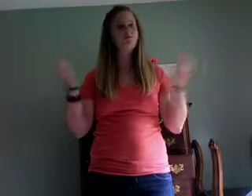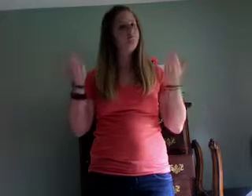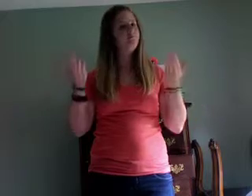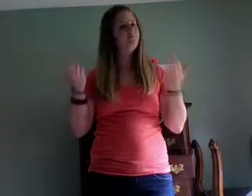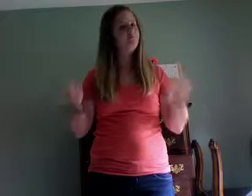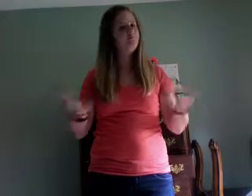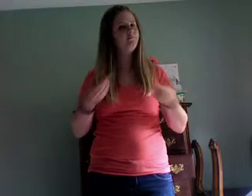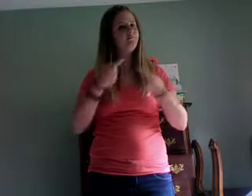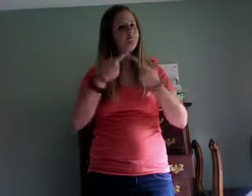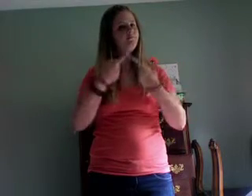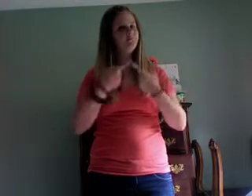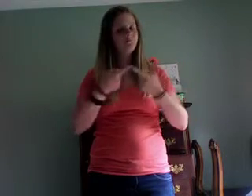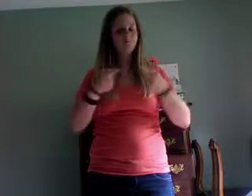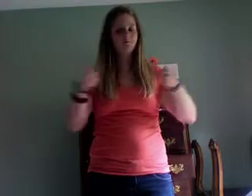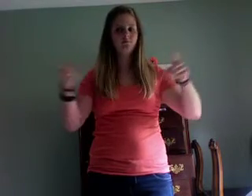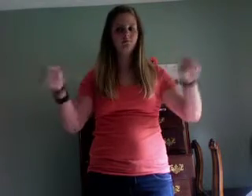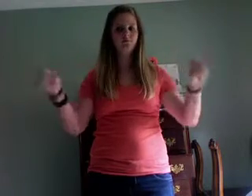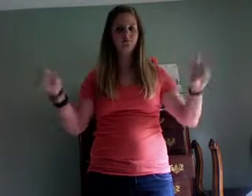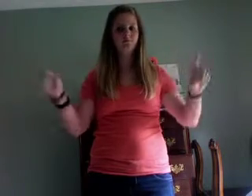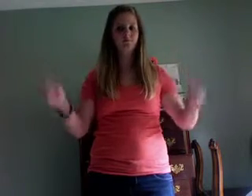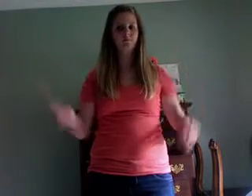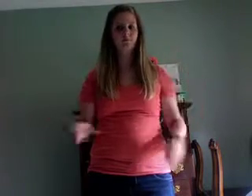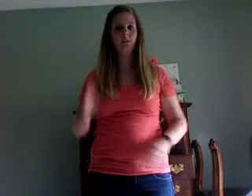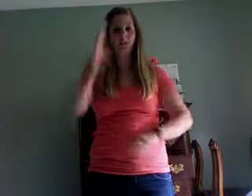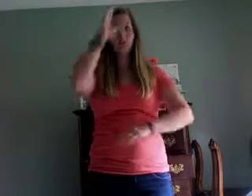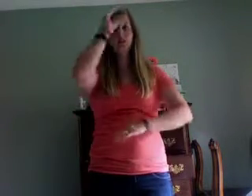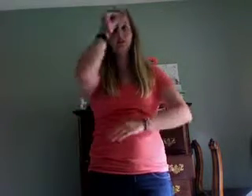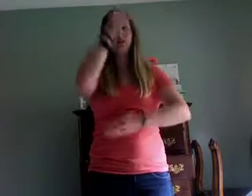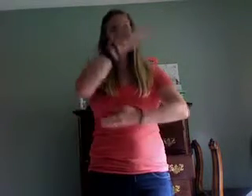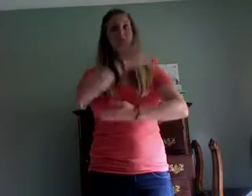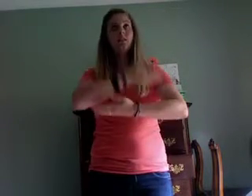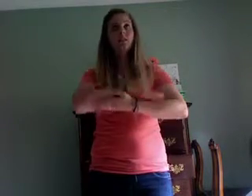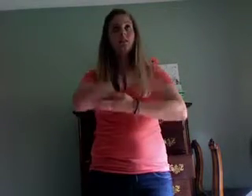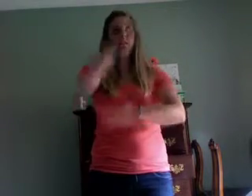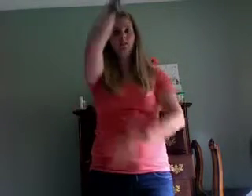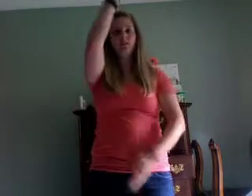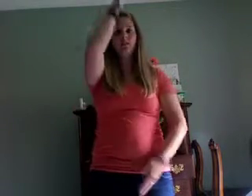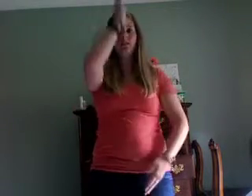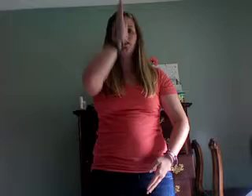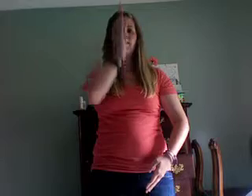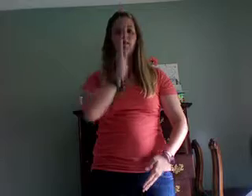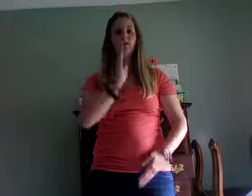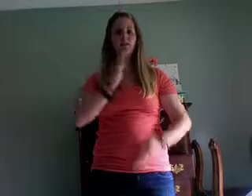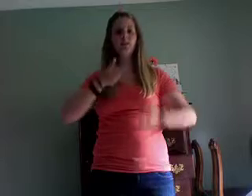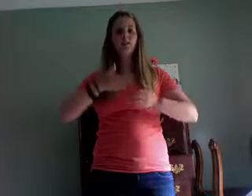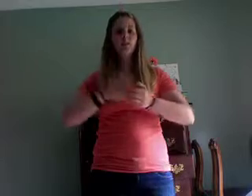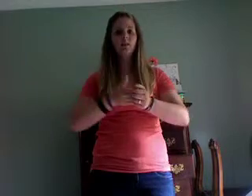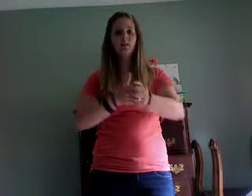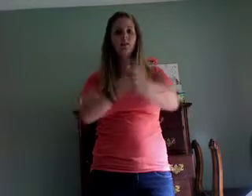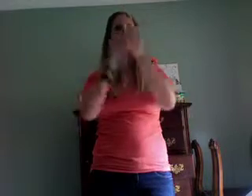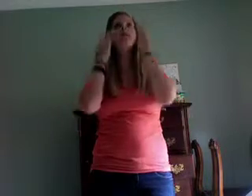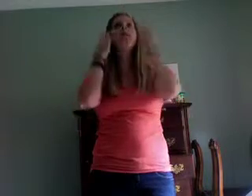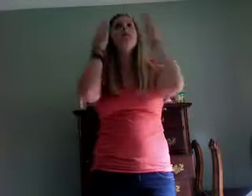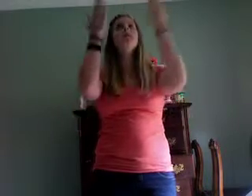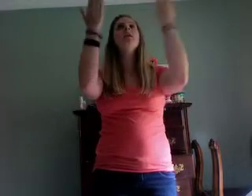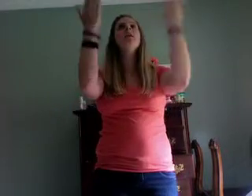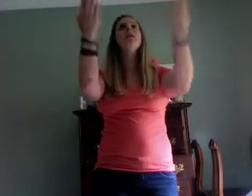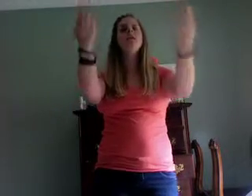but something was different. The Son of God would lead the